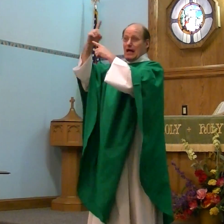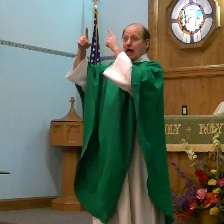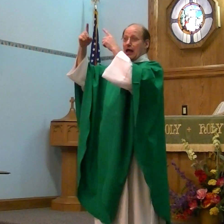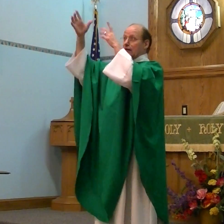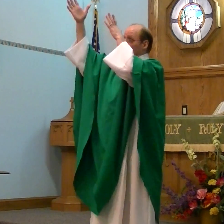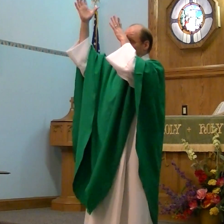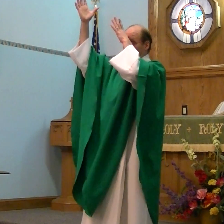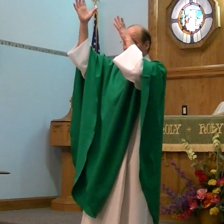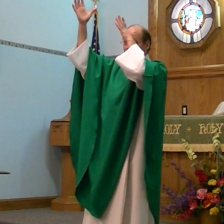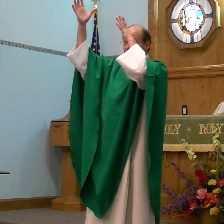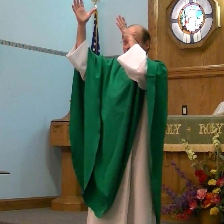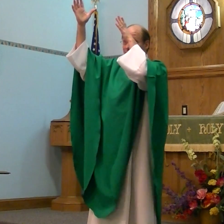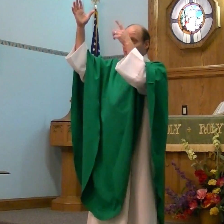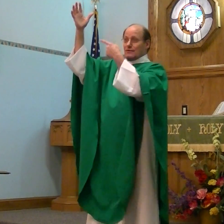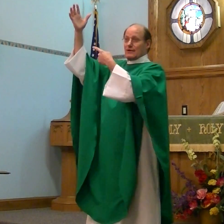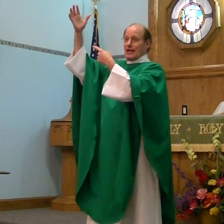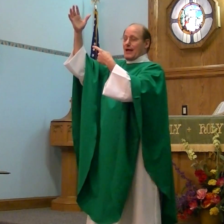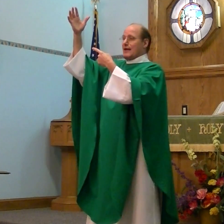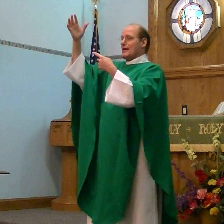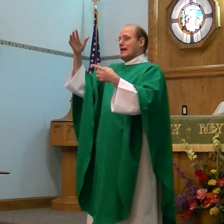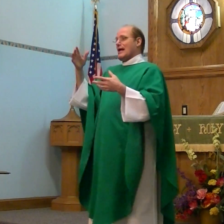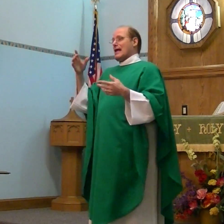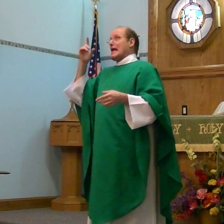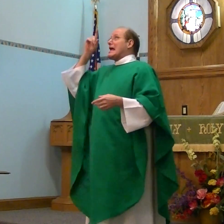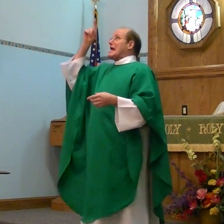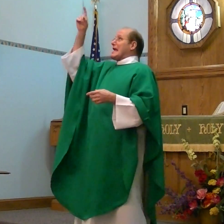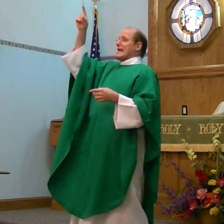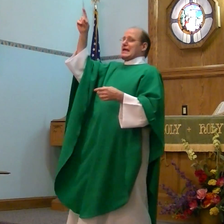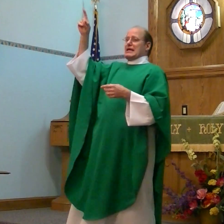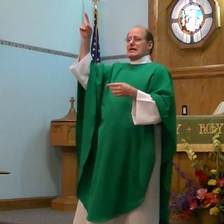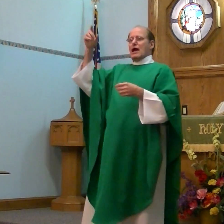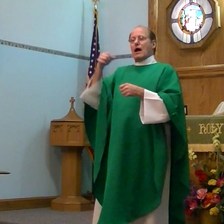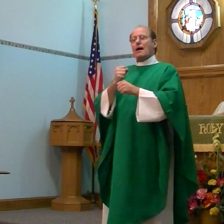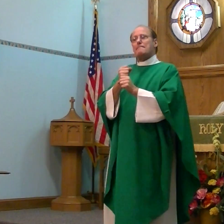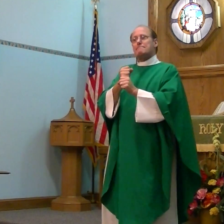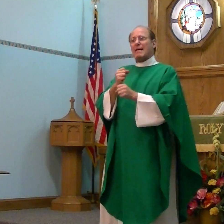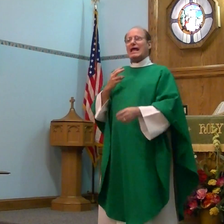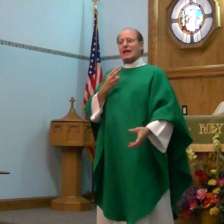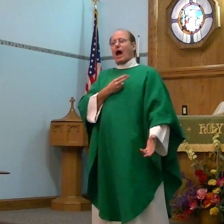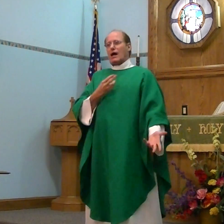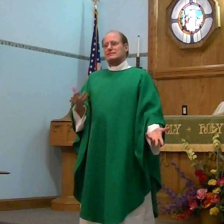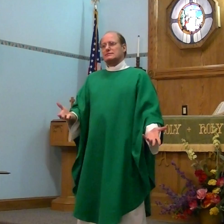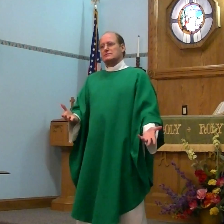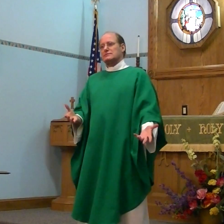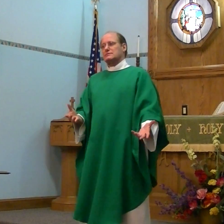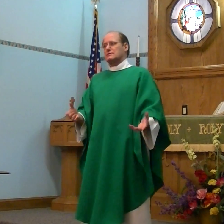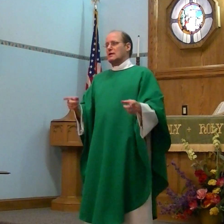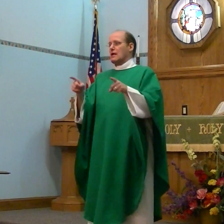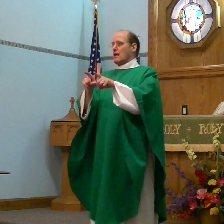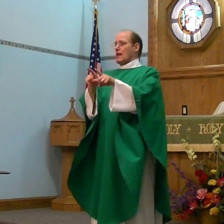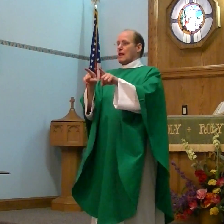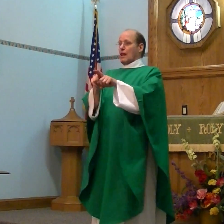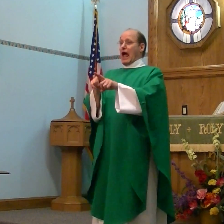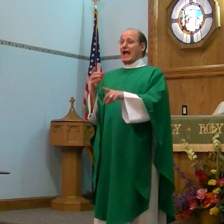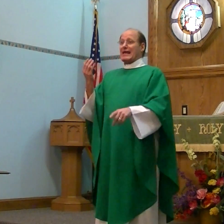sign, father, okay? He made us. Like